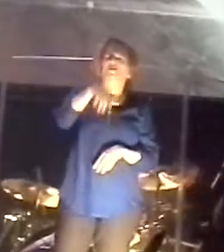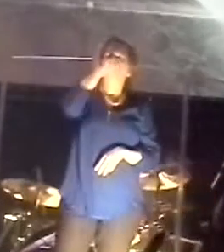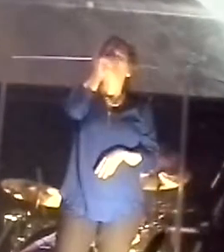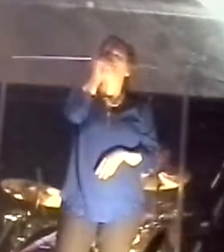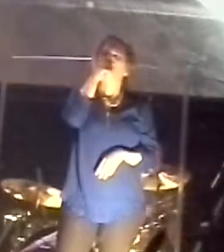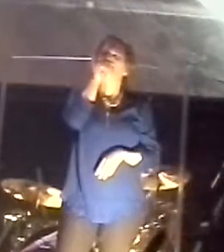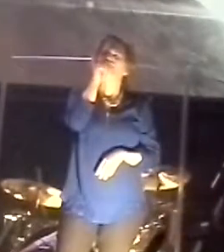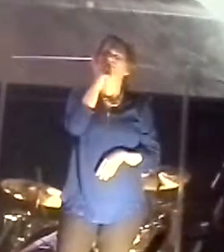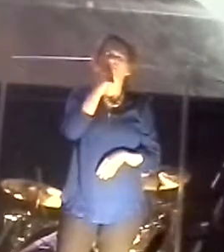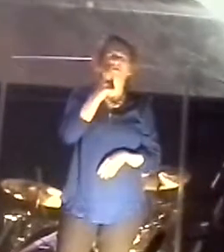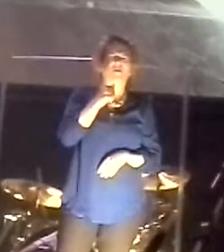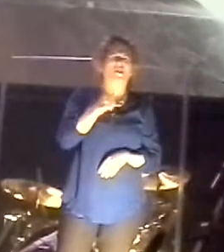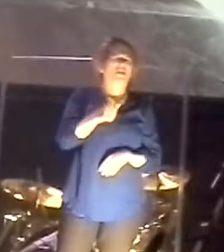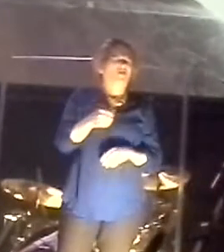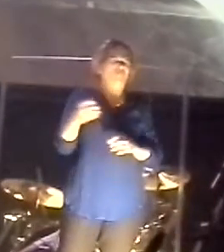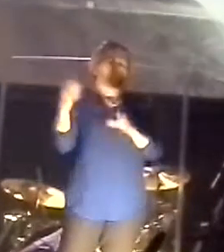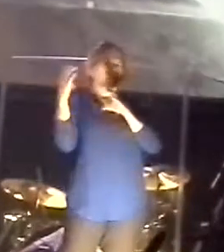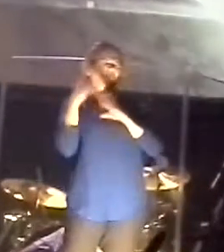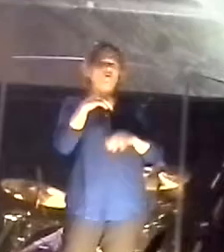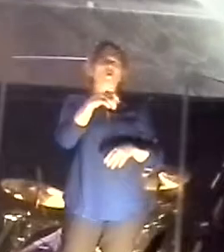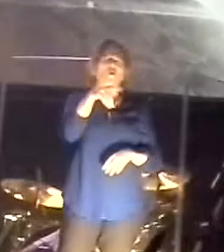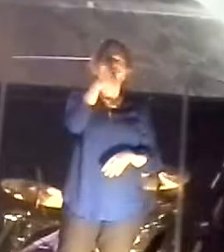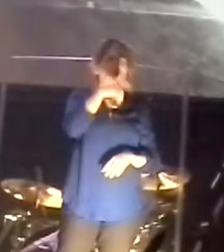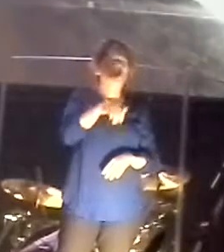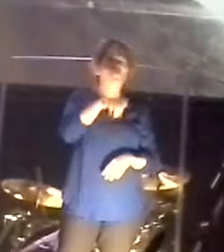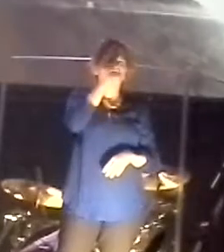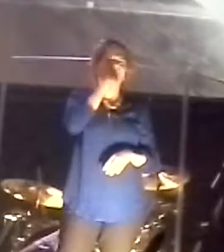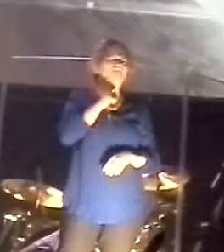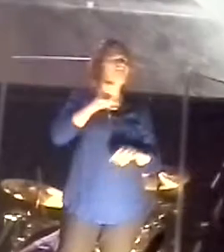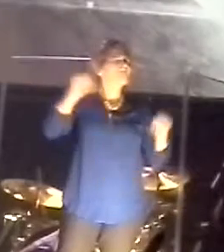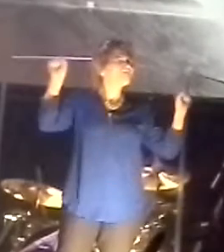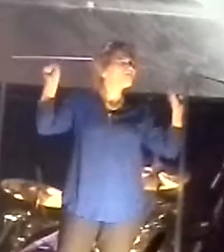We could carry that kind.